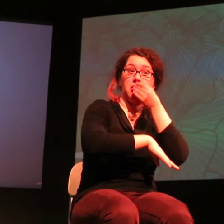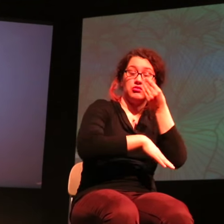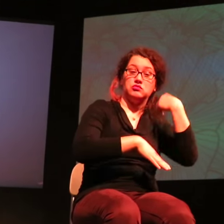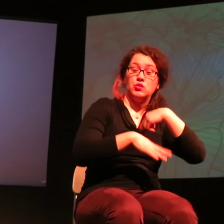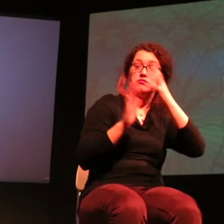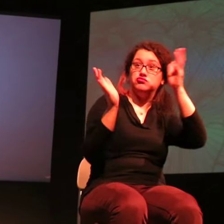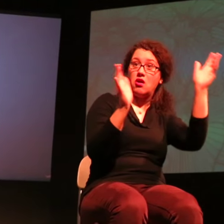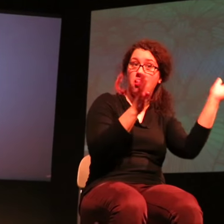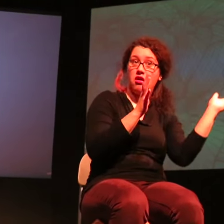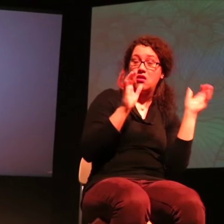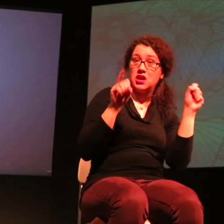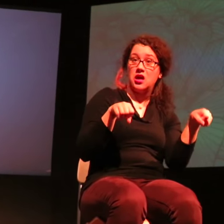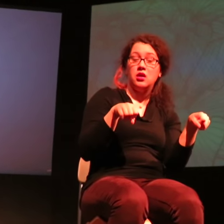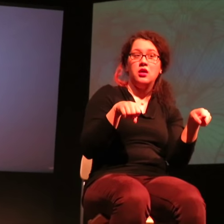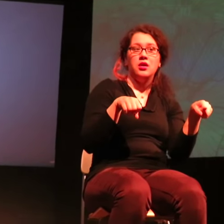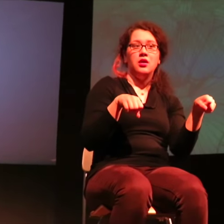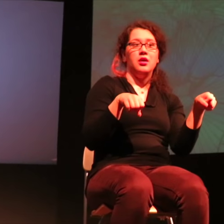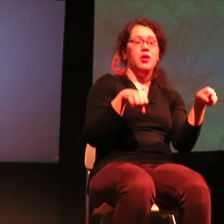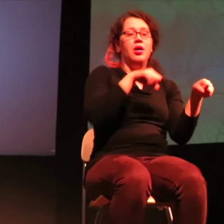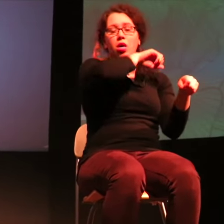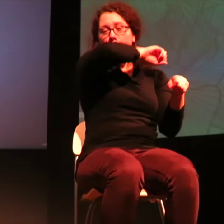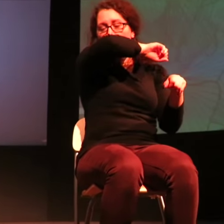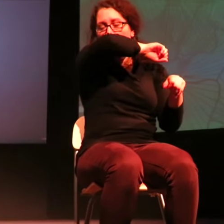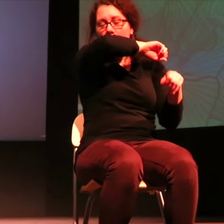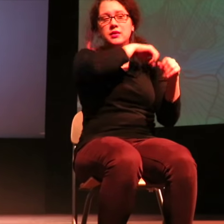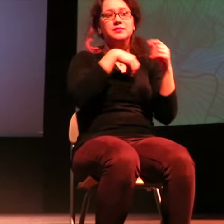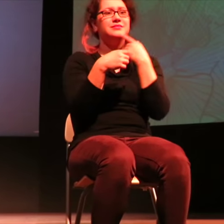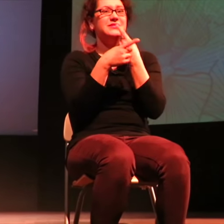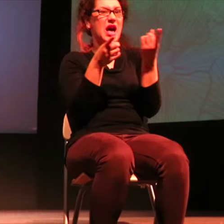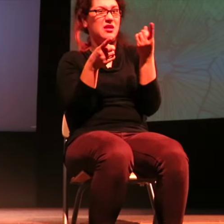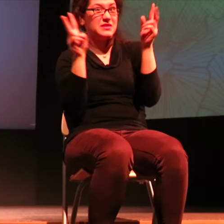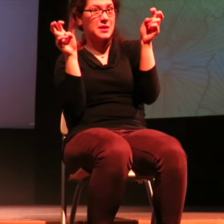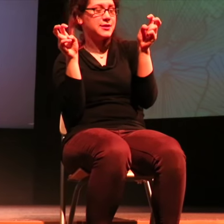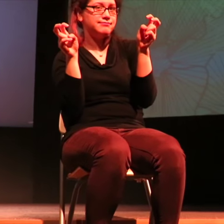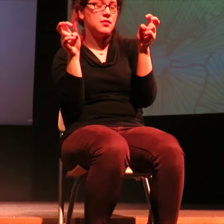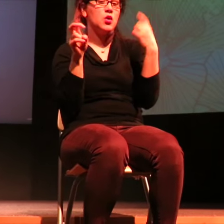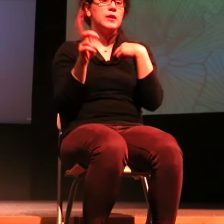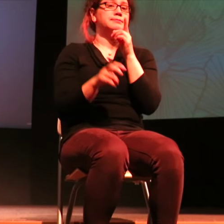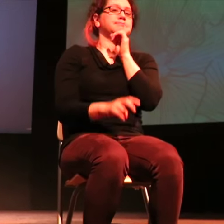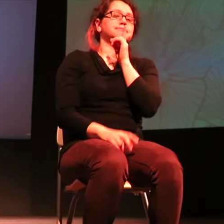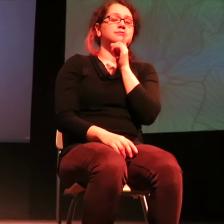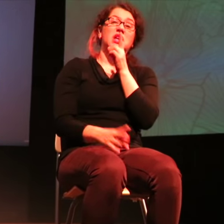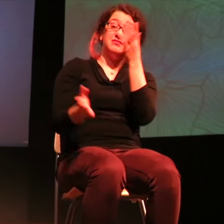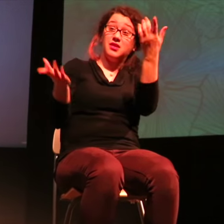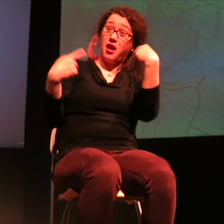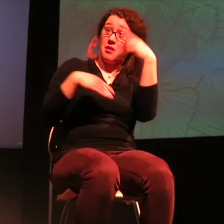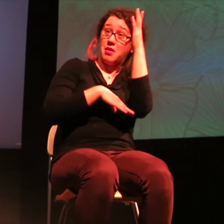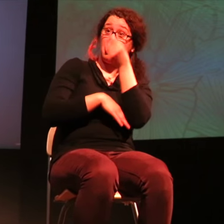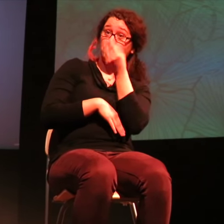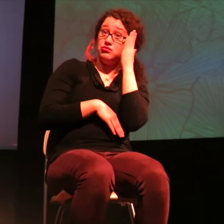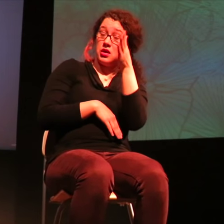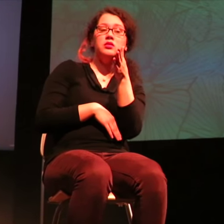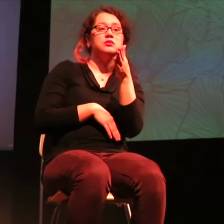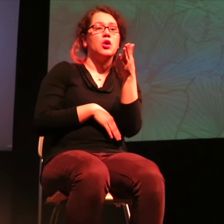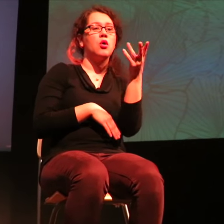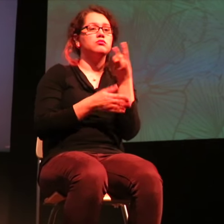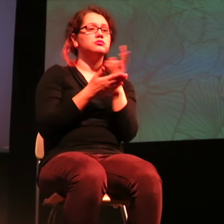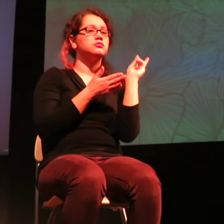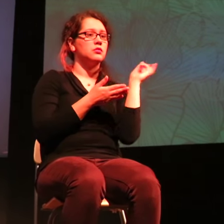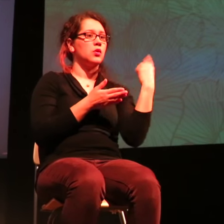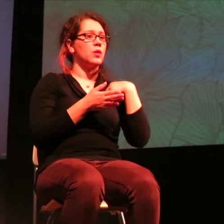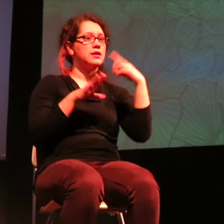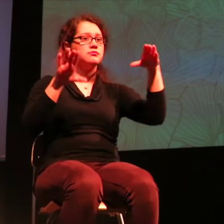something? It was kind of cryptic. We didn't tell each other, we didn't tell many people what it was about, but we said, would you be willing to do this? And so a couple weeks ago, Palm Sunday weekend, we